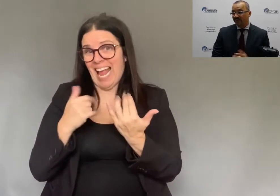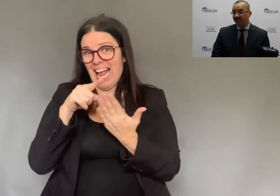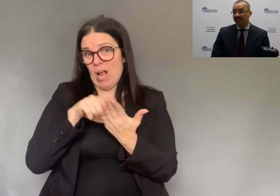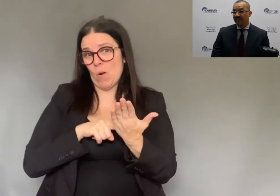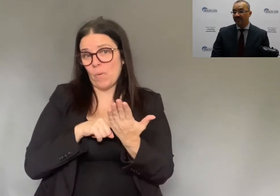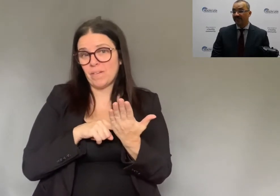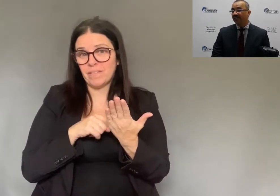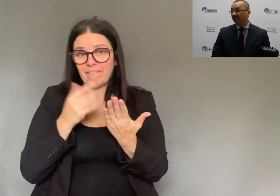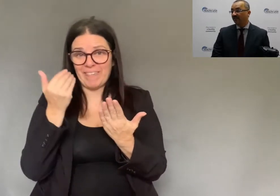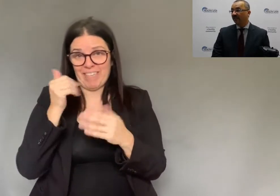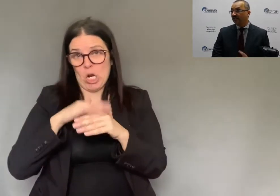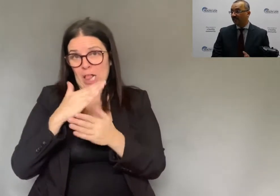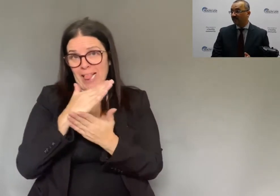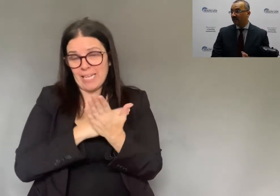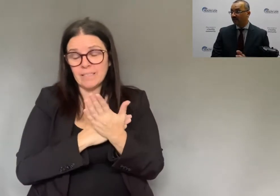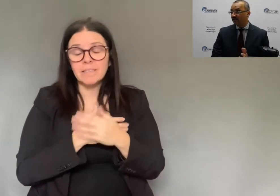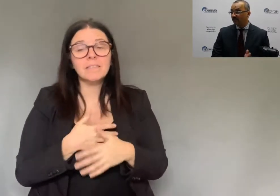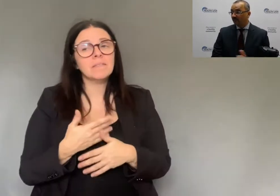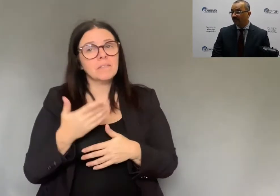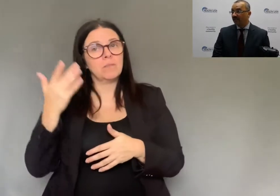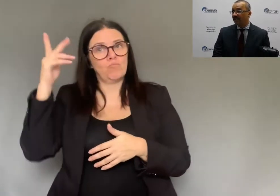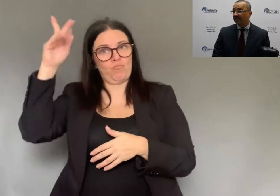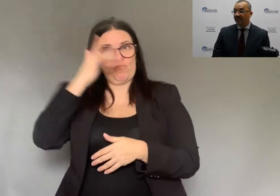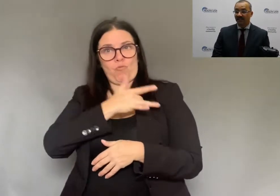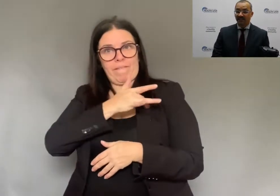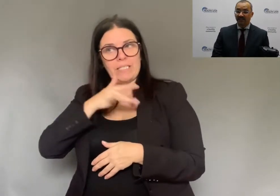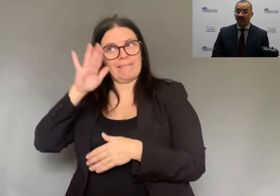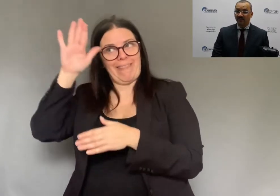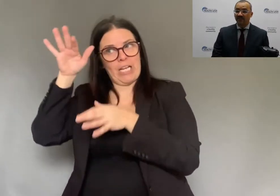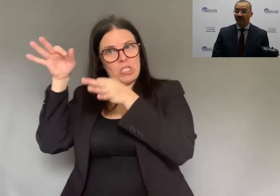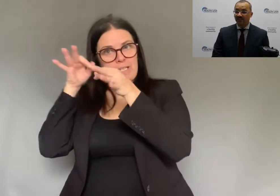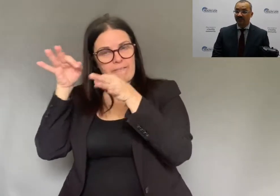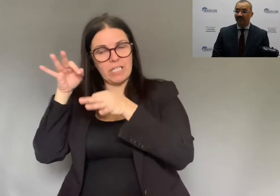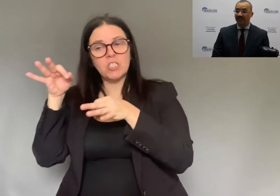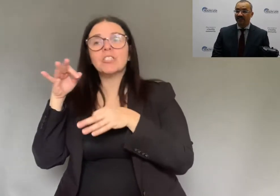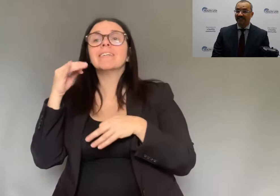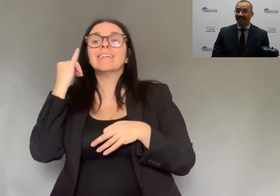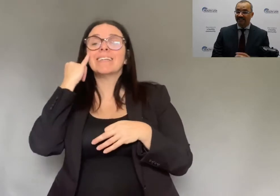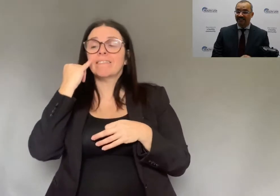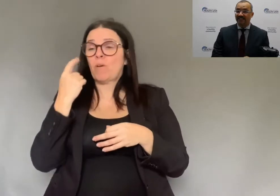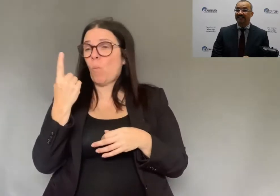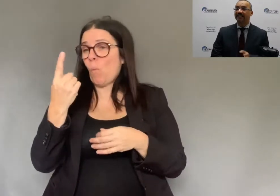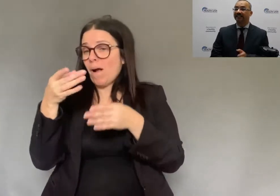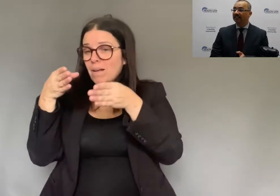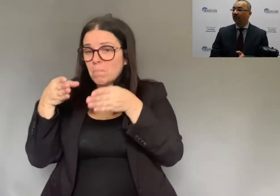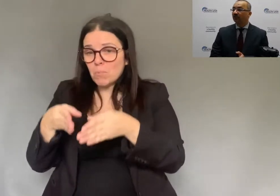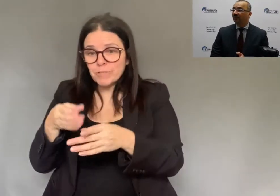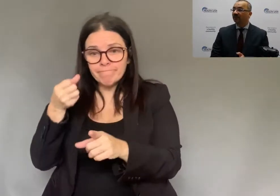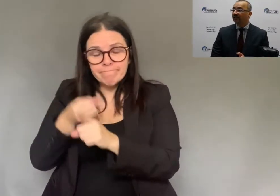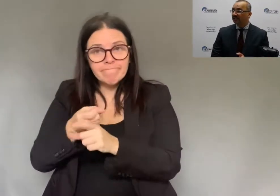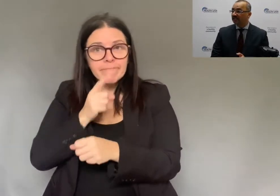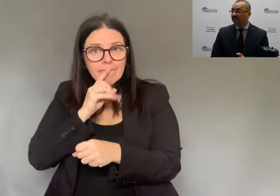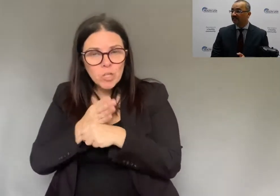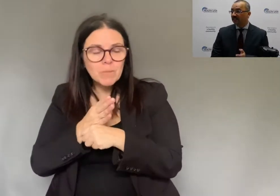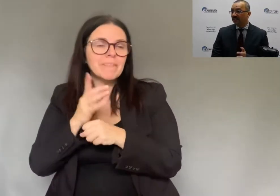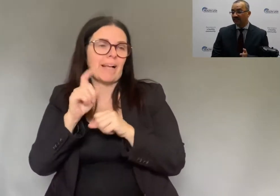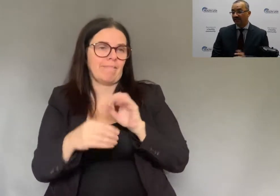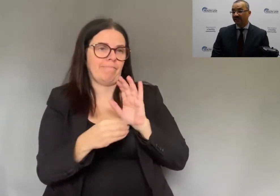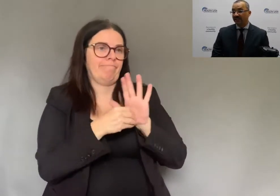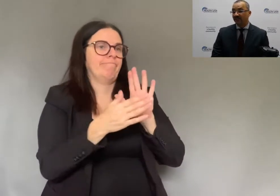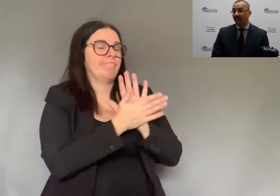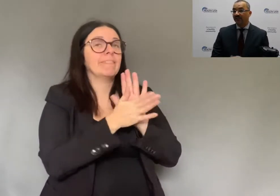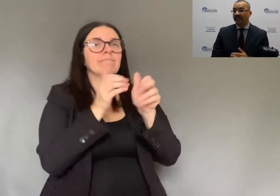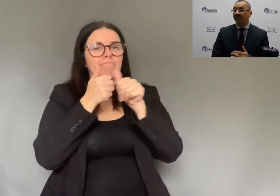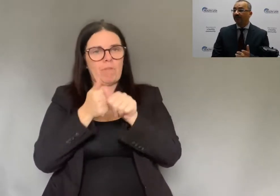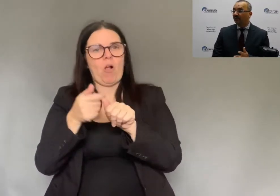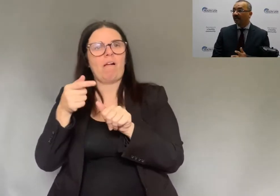the provincial definition, we'll have to issue an outbreak. And we want to make sure that this doesn't lead to further cases. I think that's